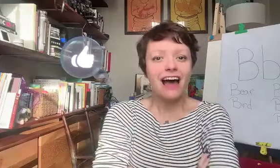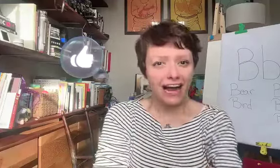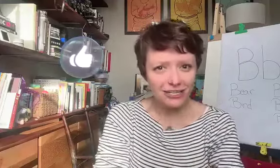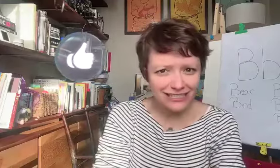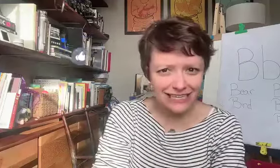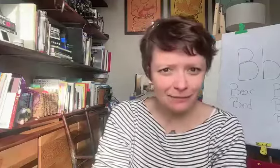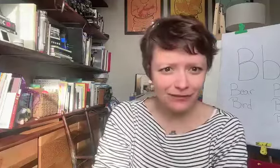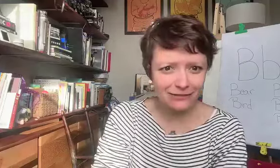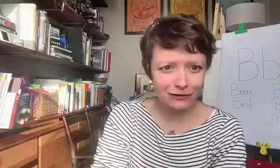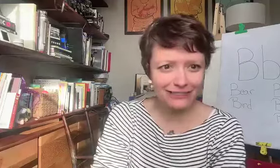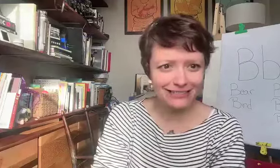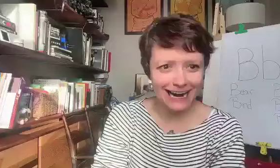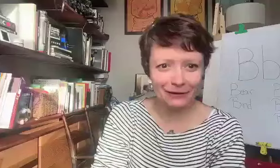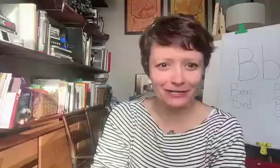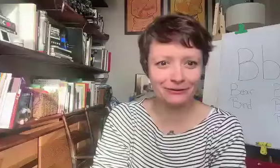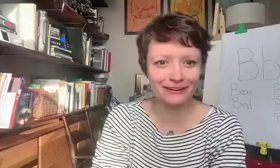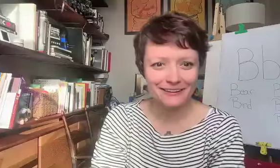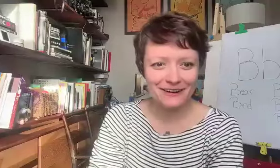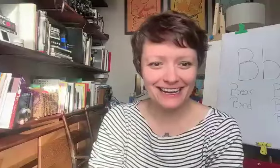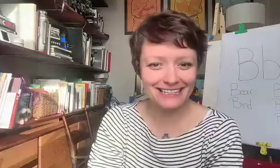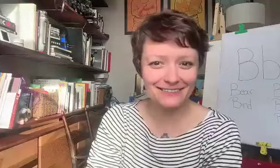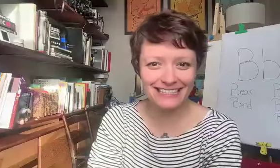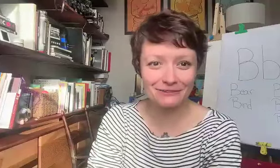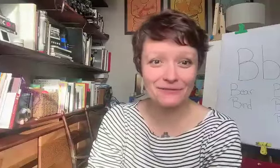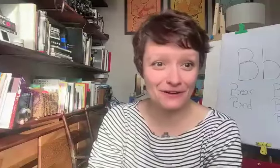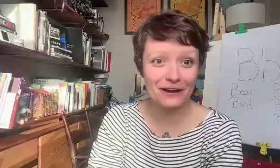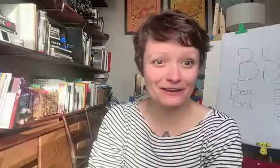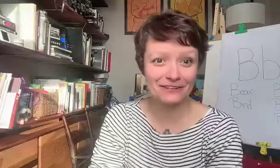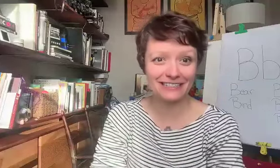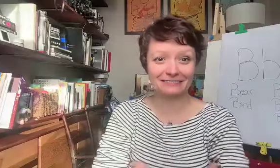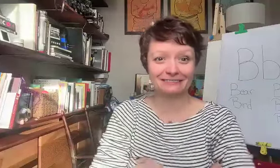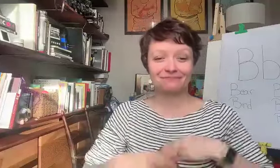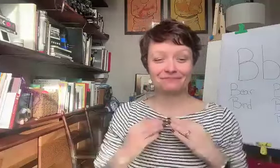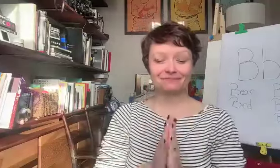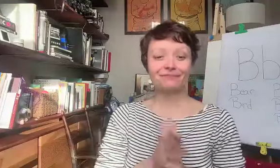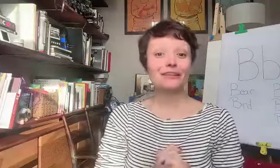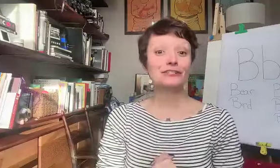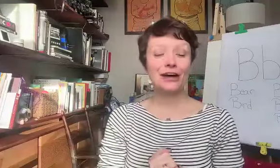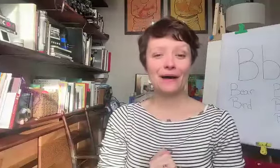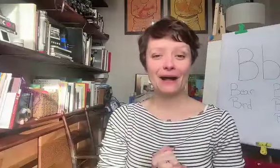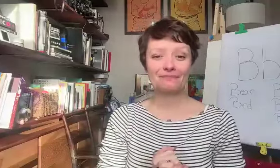I should disable this for a sign language, because otherwise this will be very confusing. So,